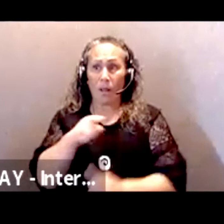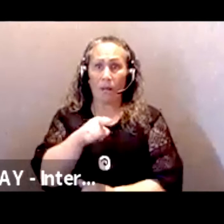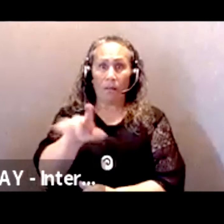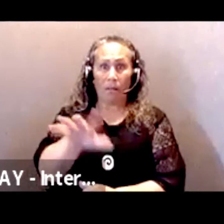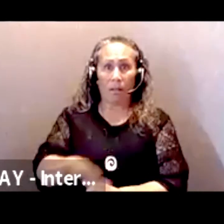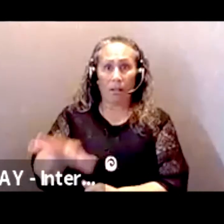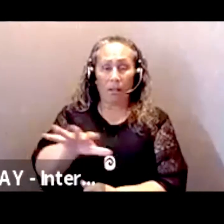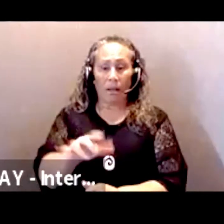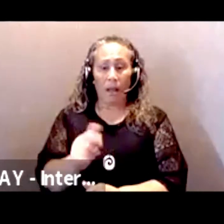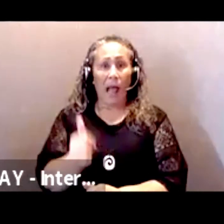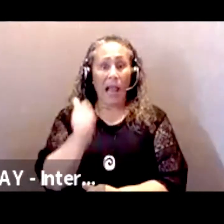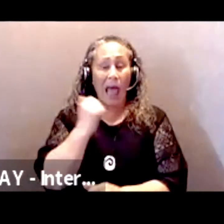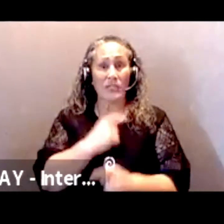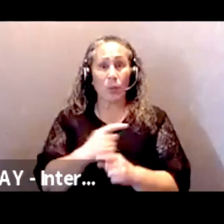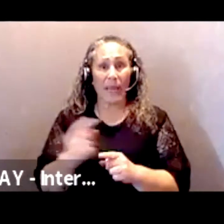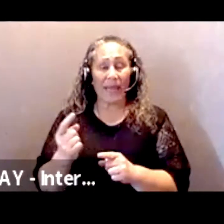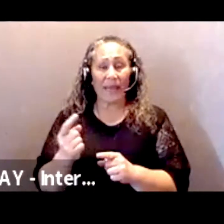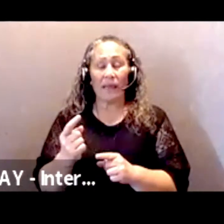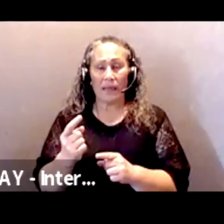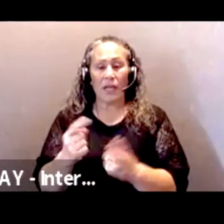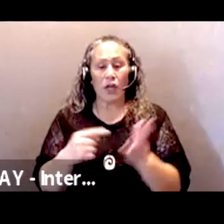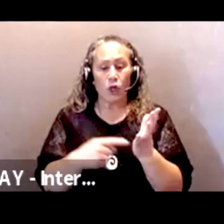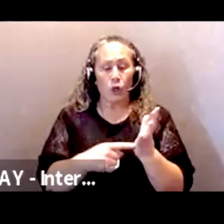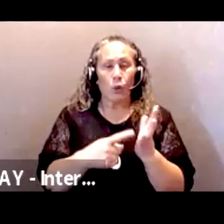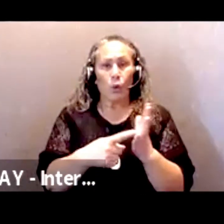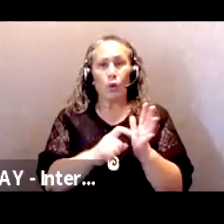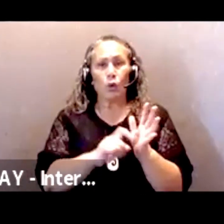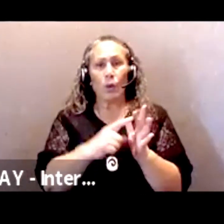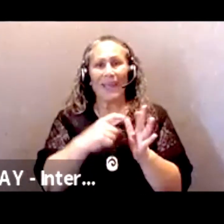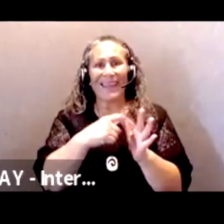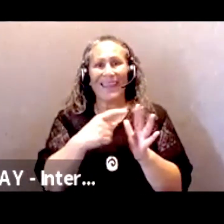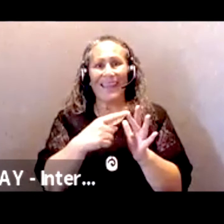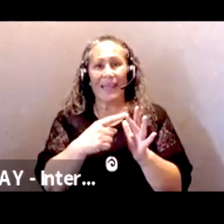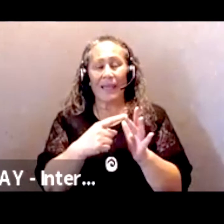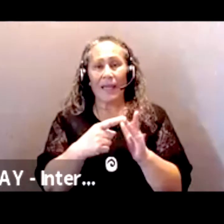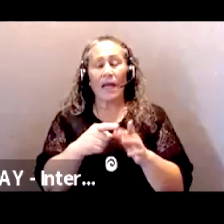just last week, Turiki has started working with some of those whānau where,